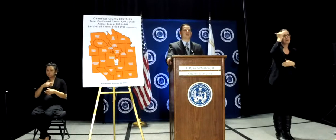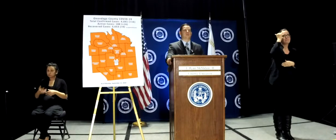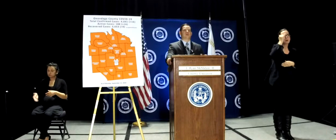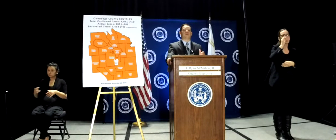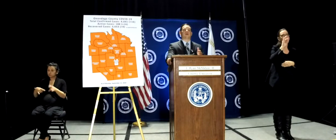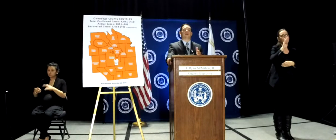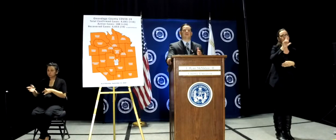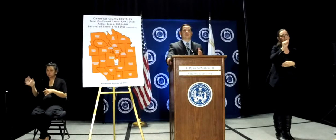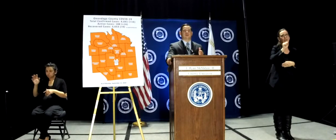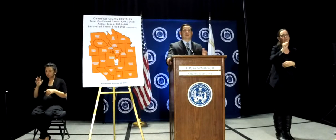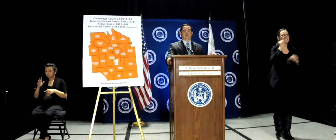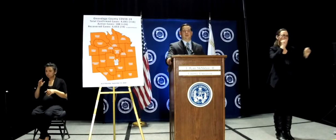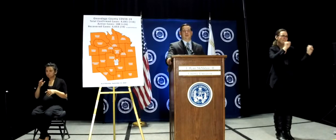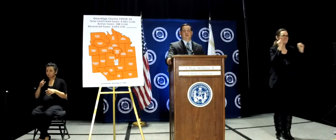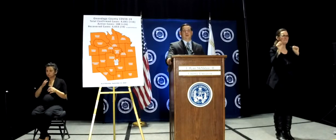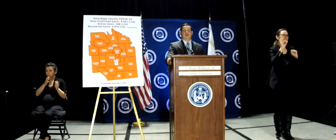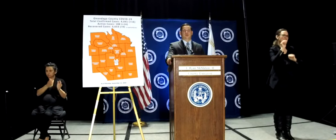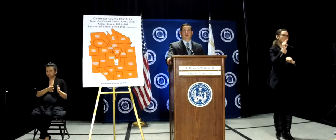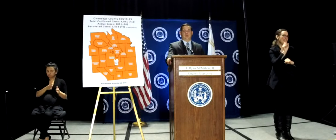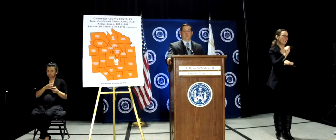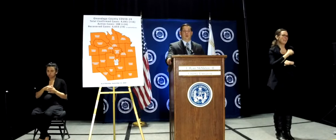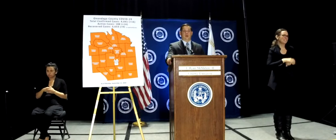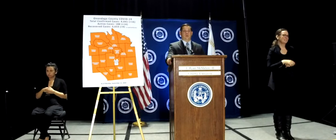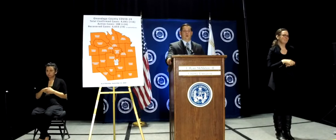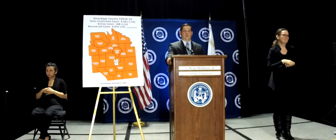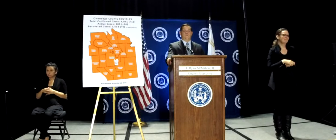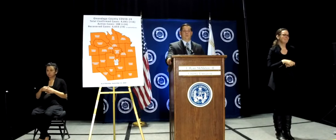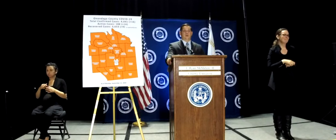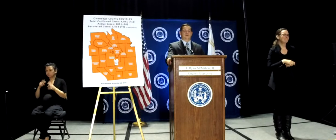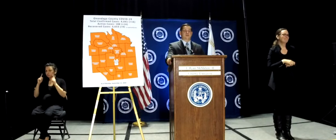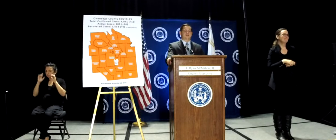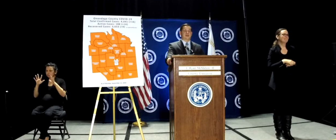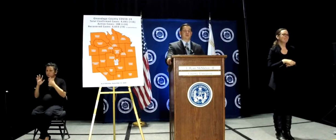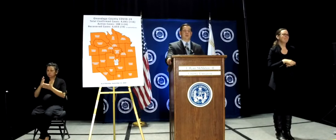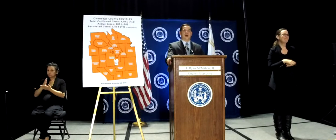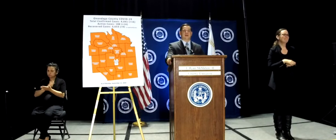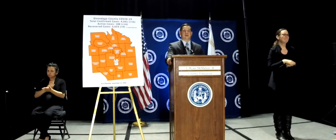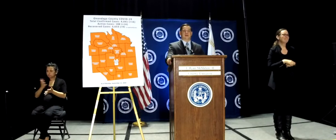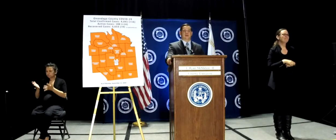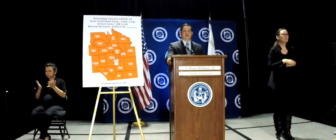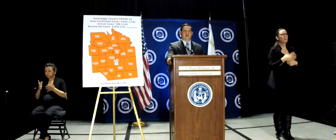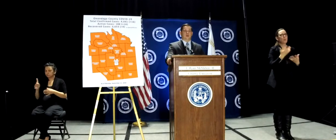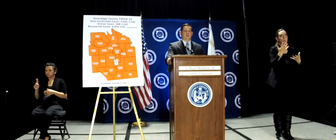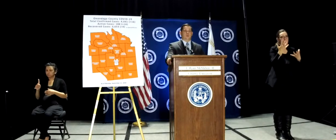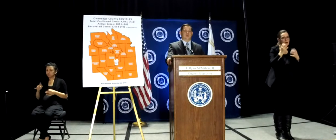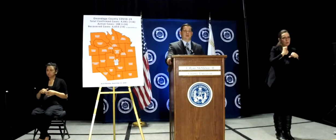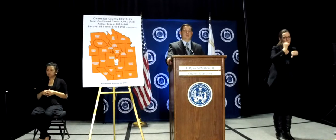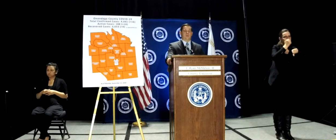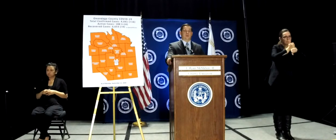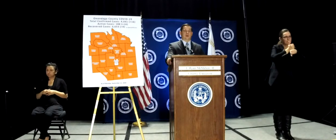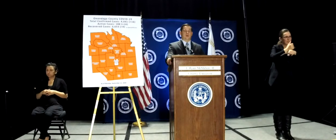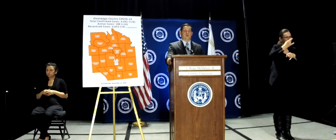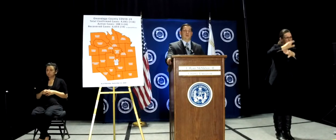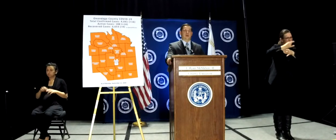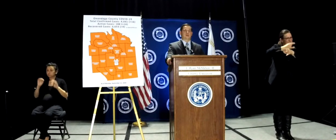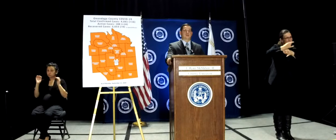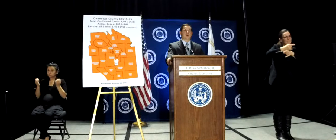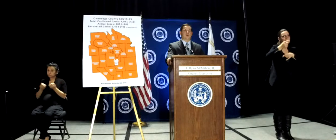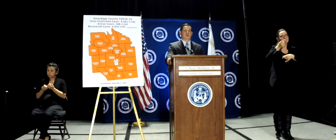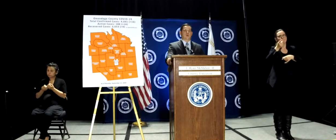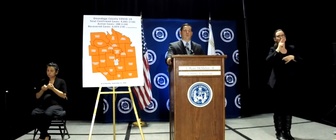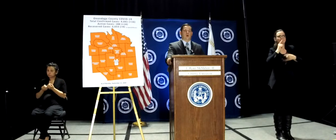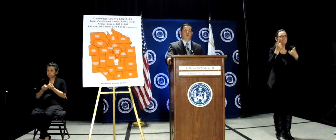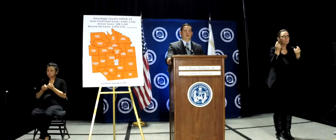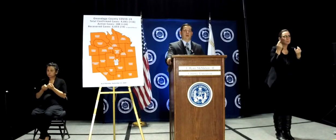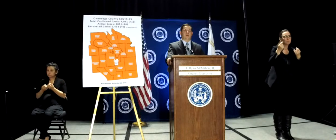have some people in the facility and do it in a way where it doesn't set us back related to public health. And